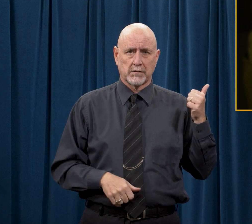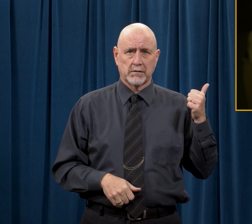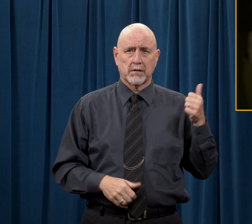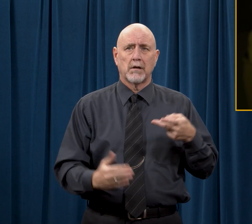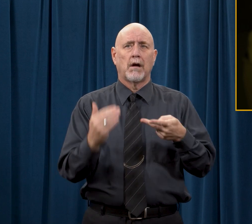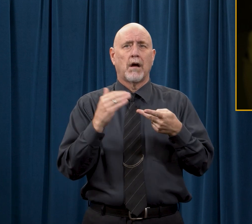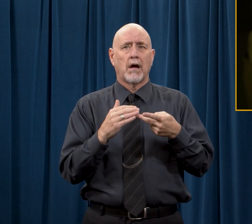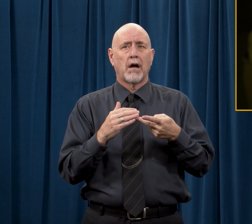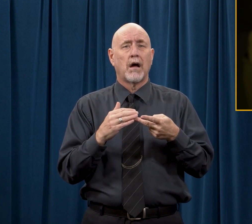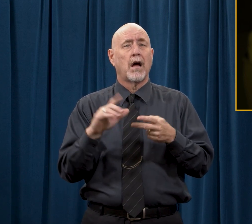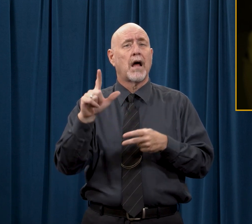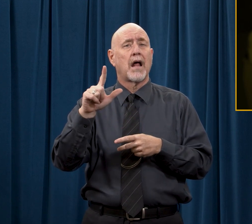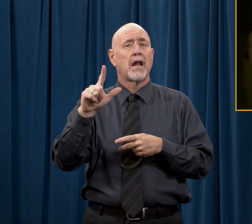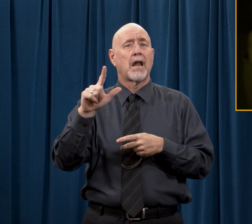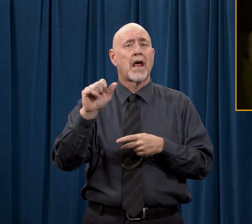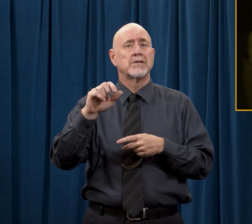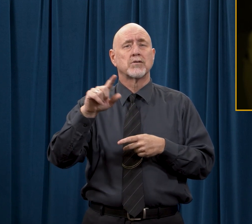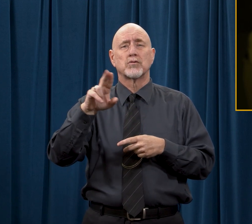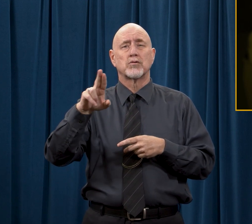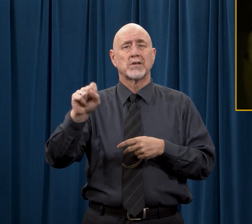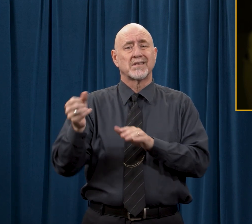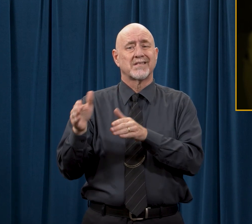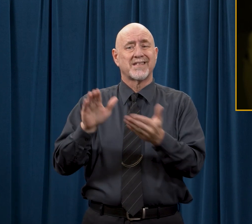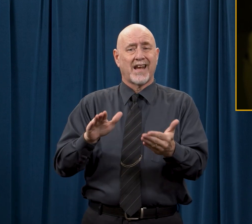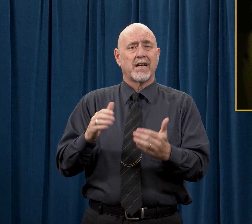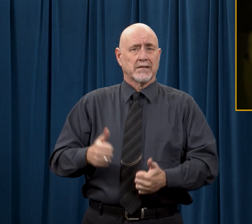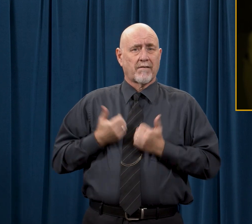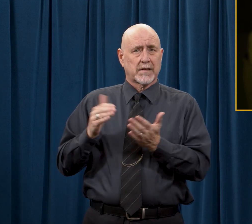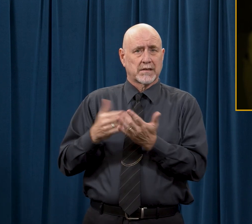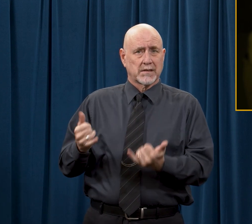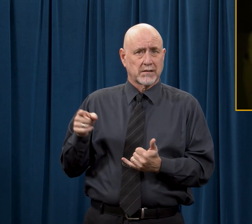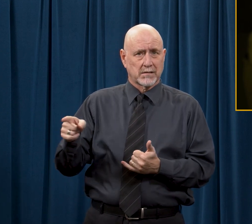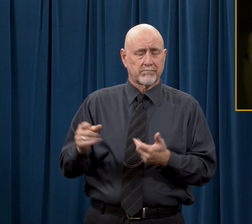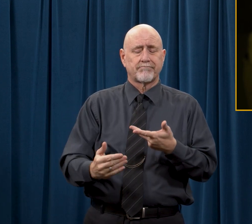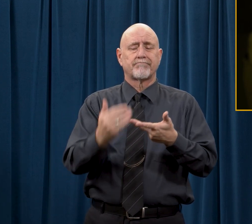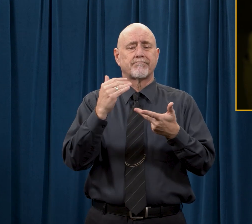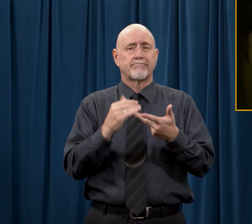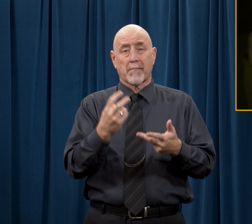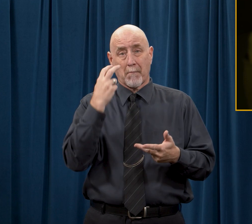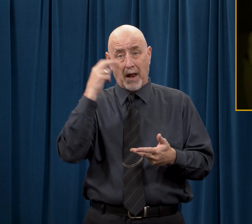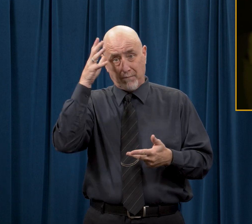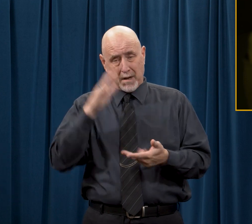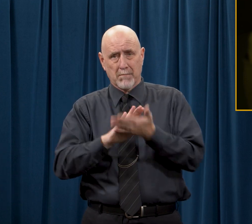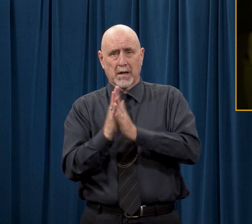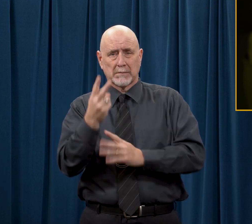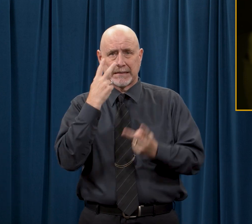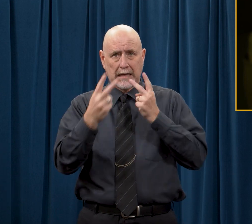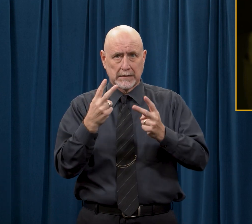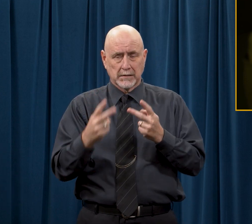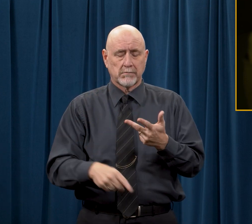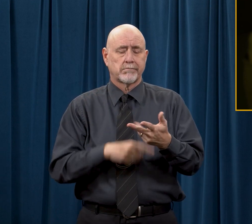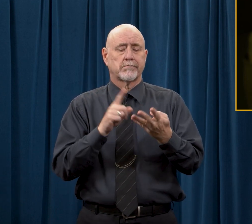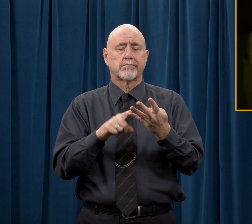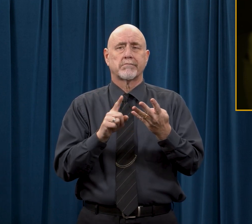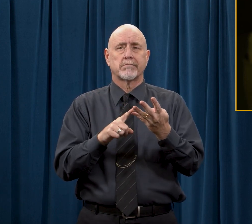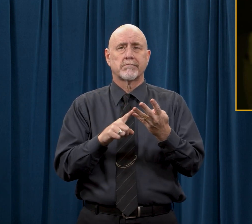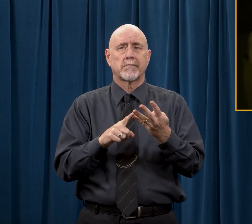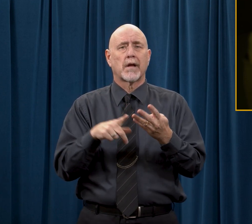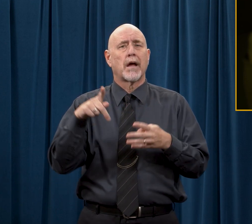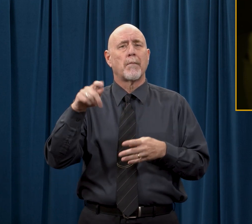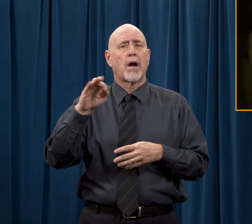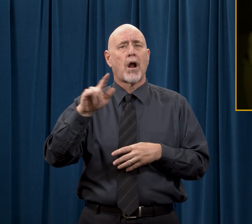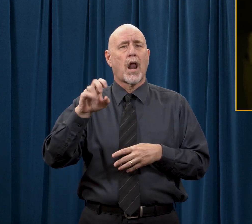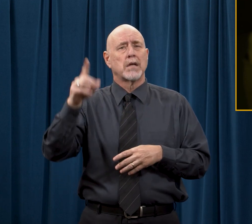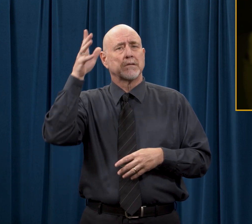the 5,000, the raising of Lazarus, the healing of the blind man, the healing